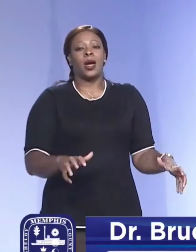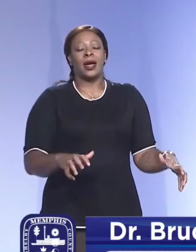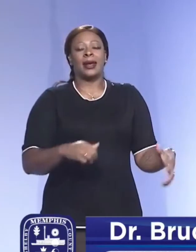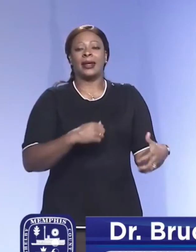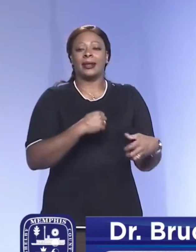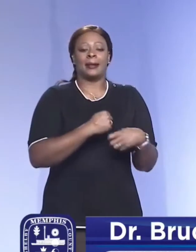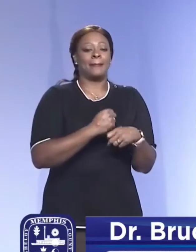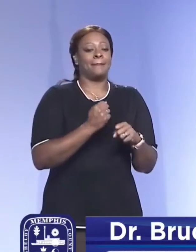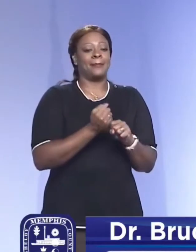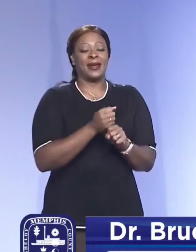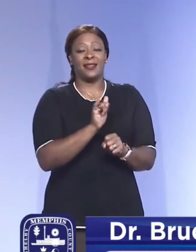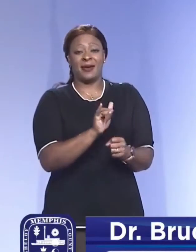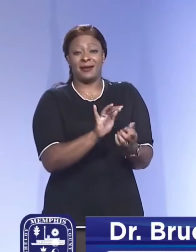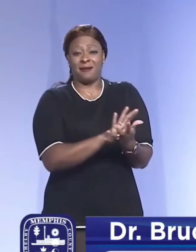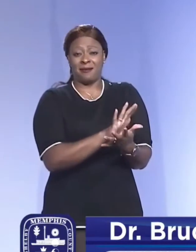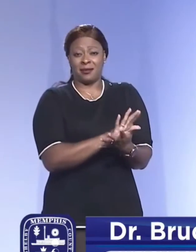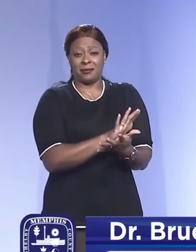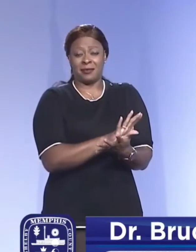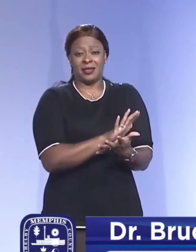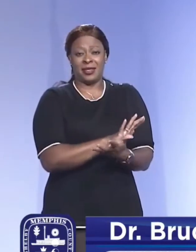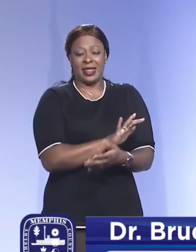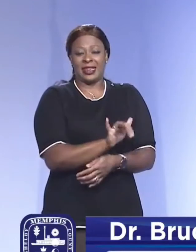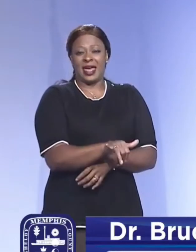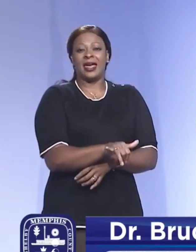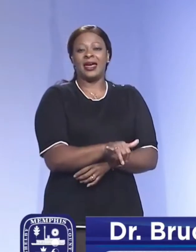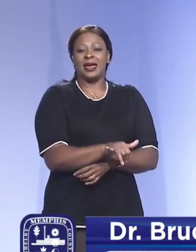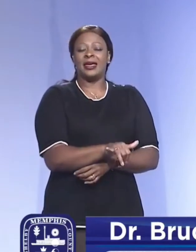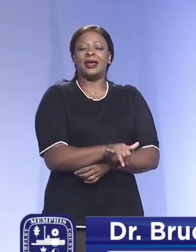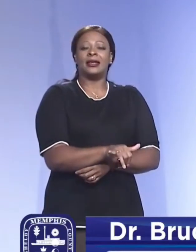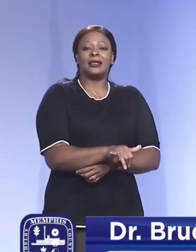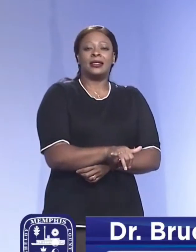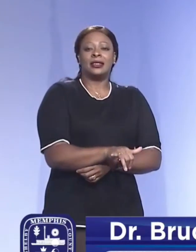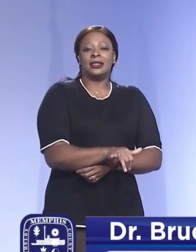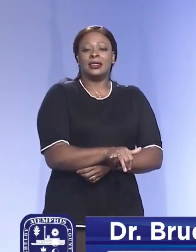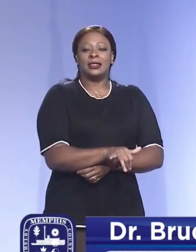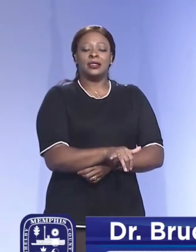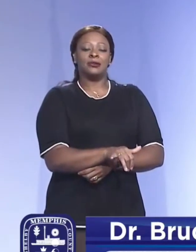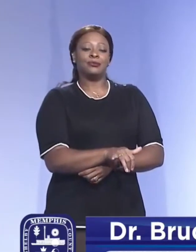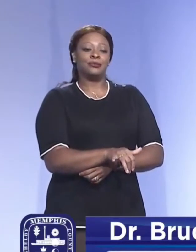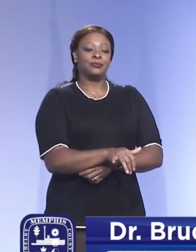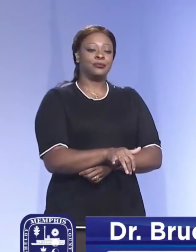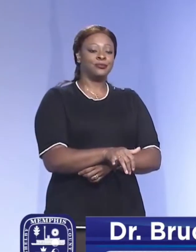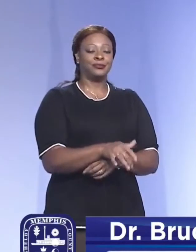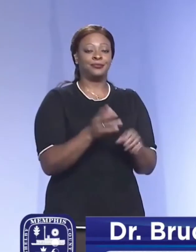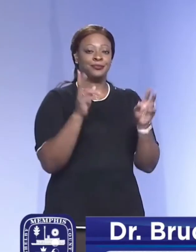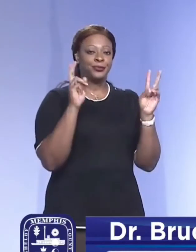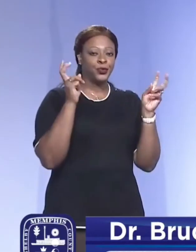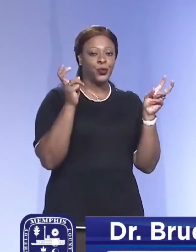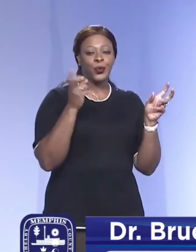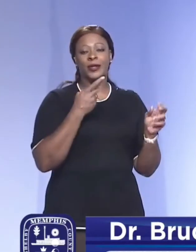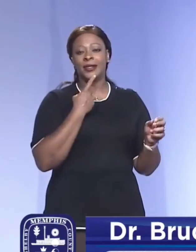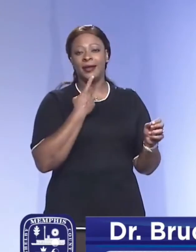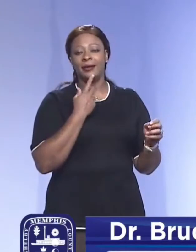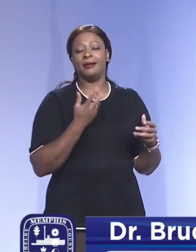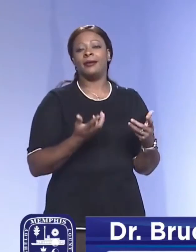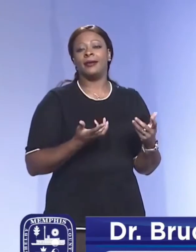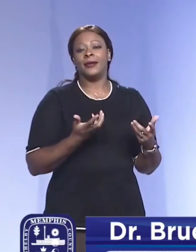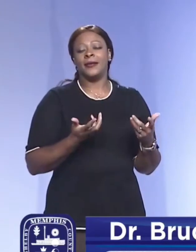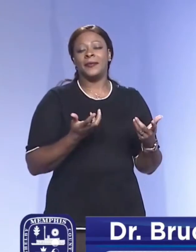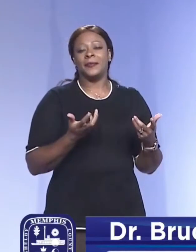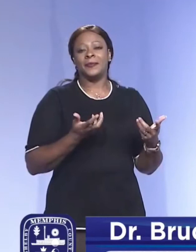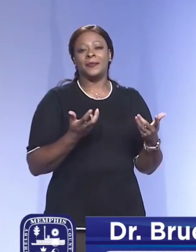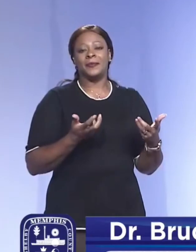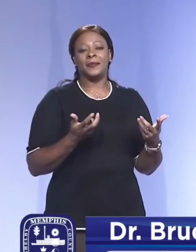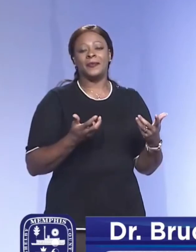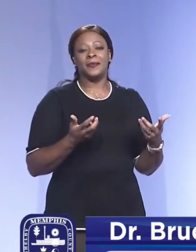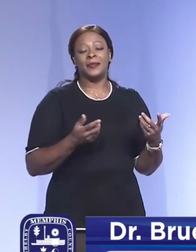a document that is, should I say, black